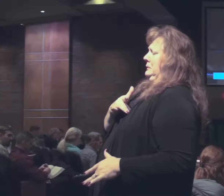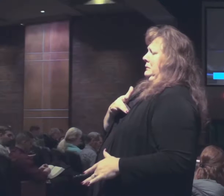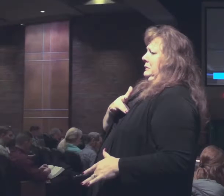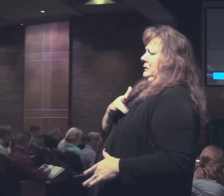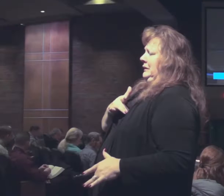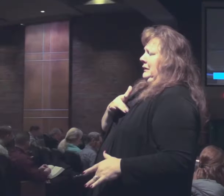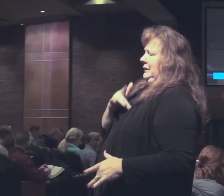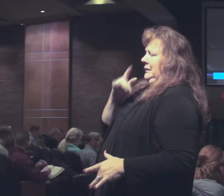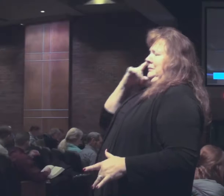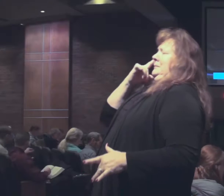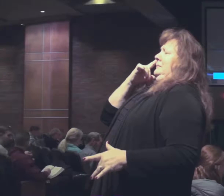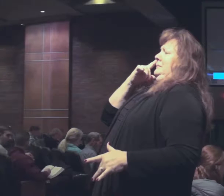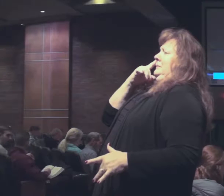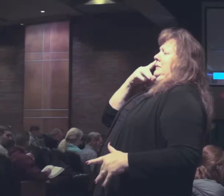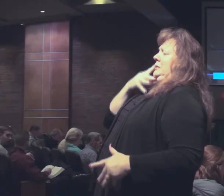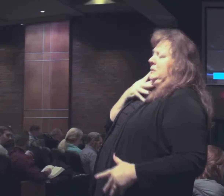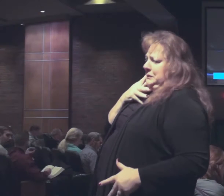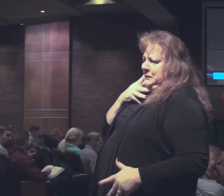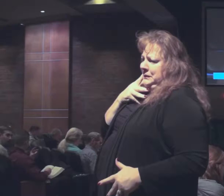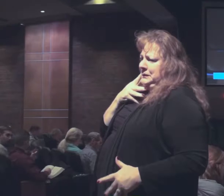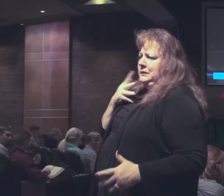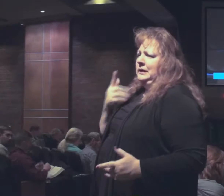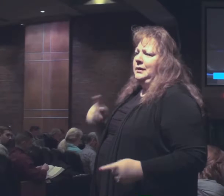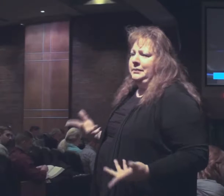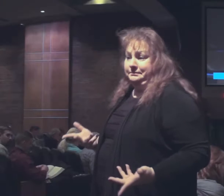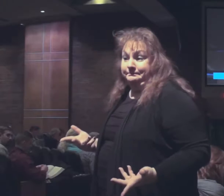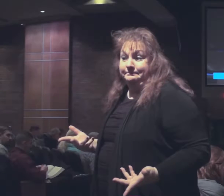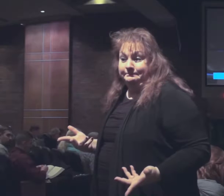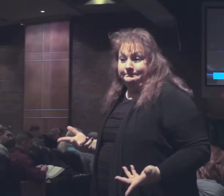bring tears to our eyes.